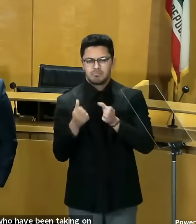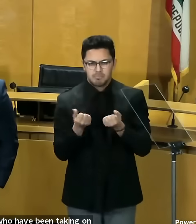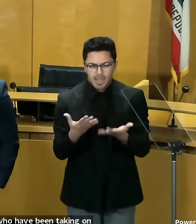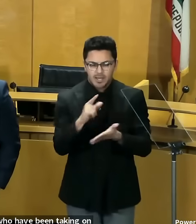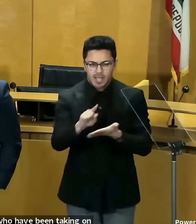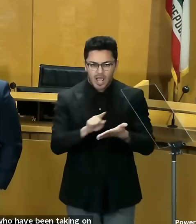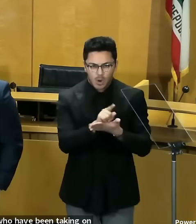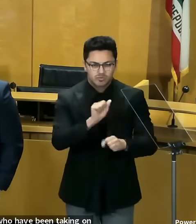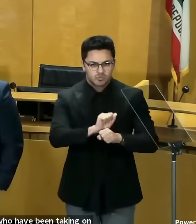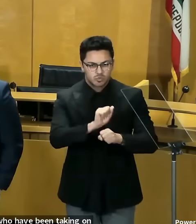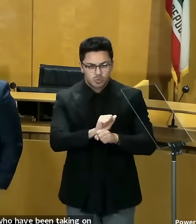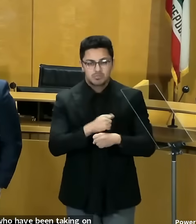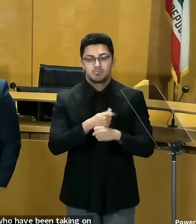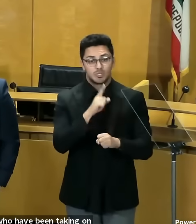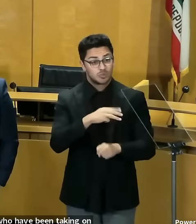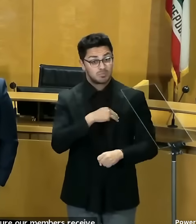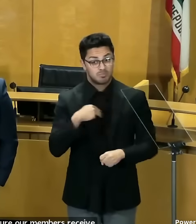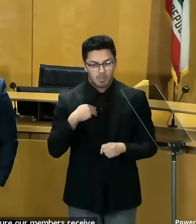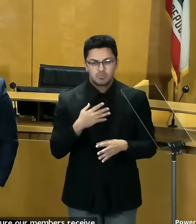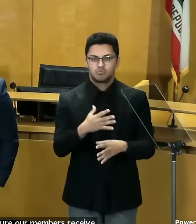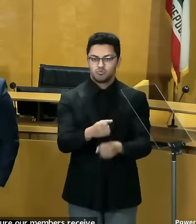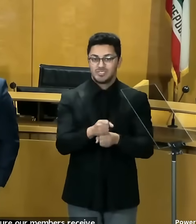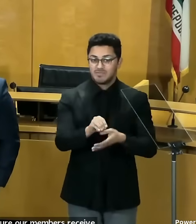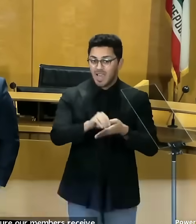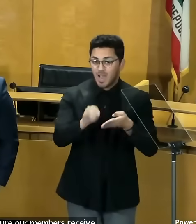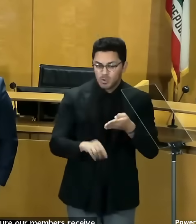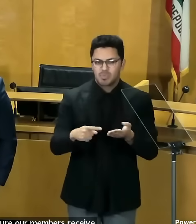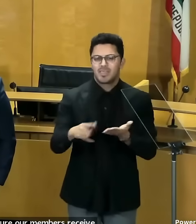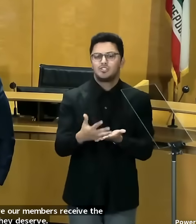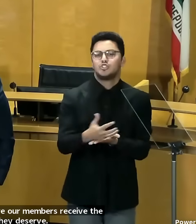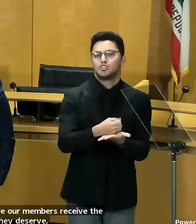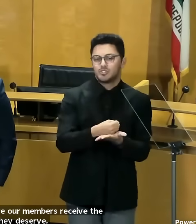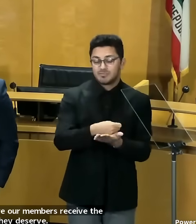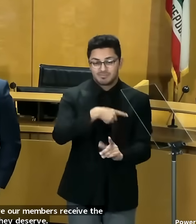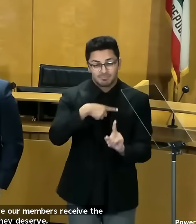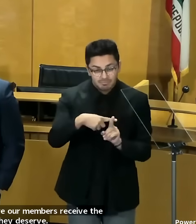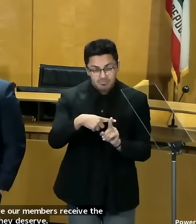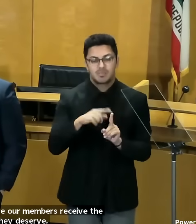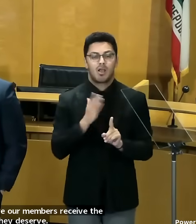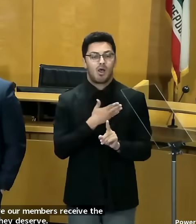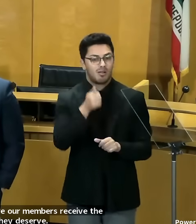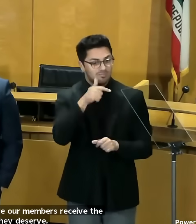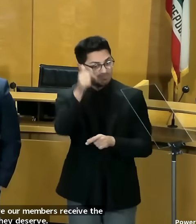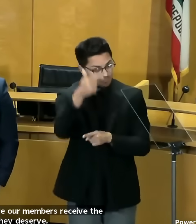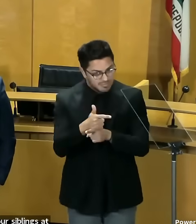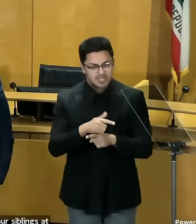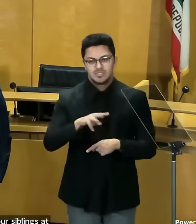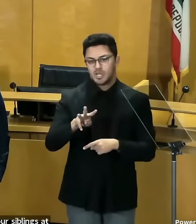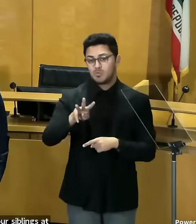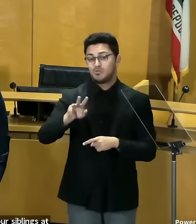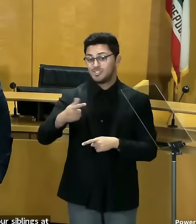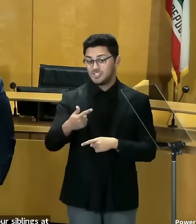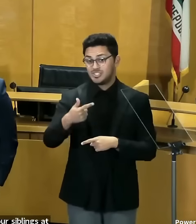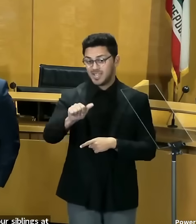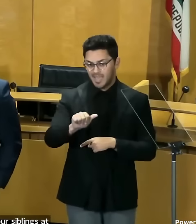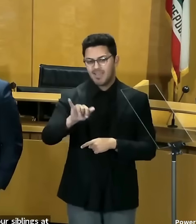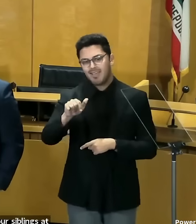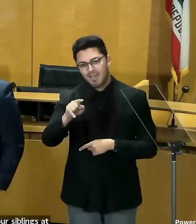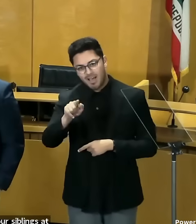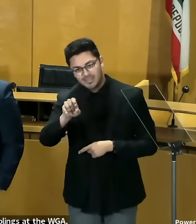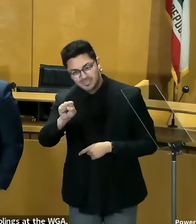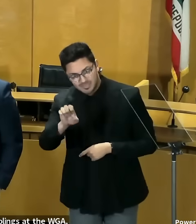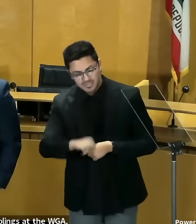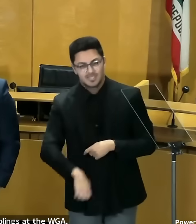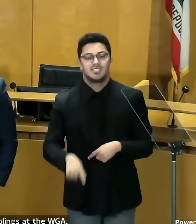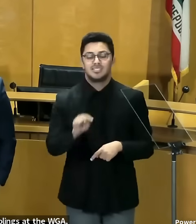our members receive the outcome that they deserve. And of course, our siblings at the WGA, IATSE, Teamsters and